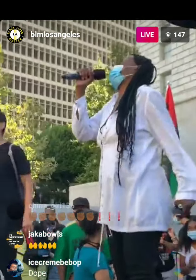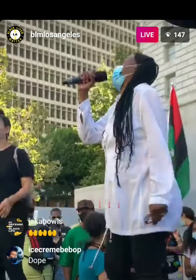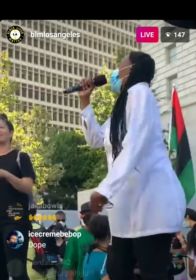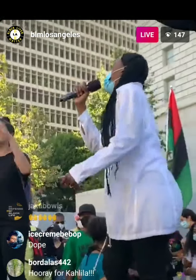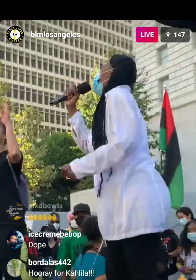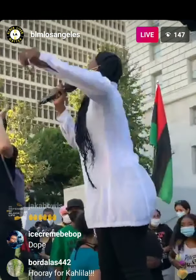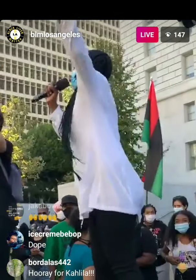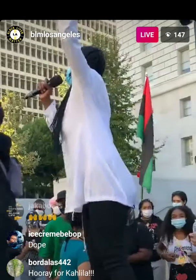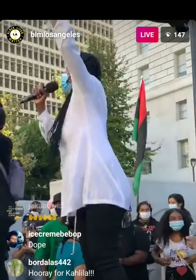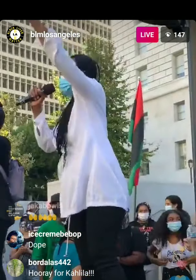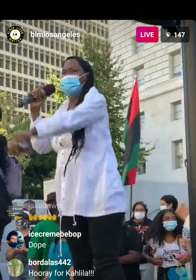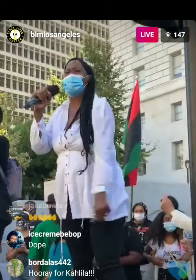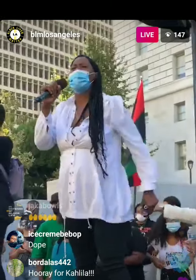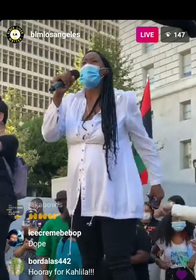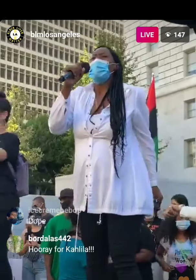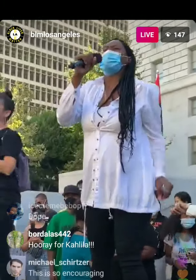Jones! Hey everybody!